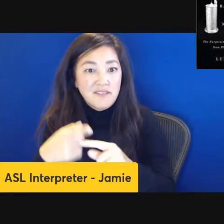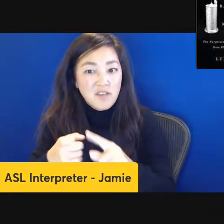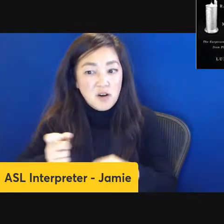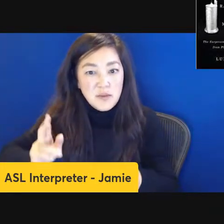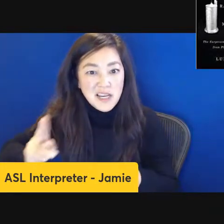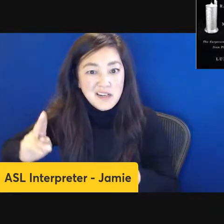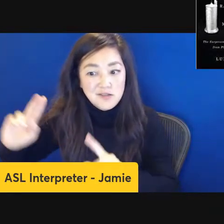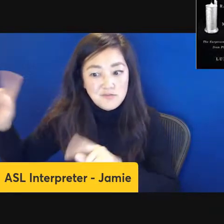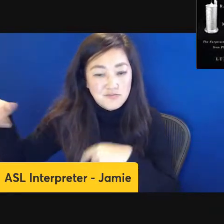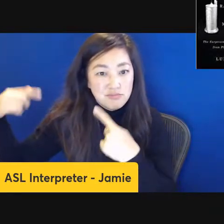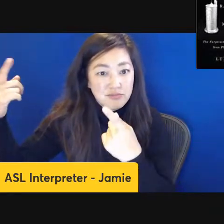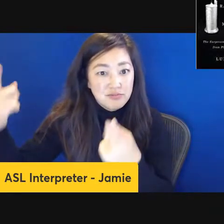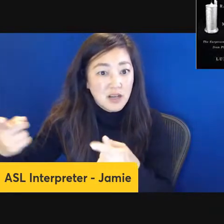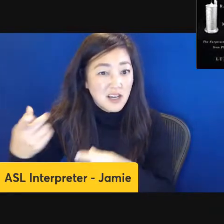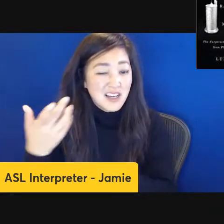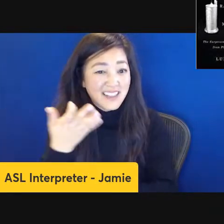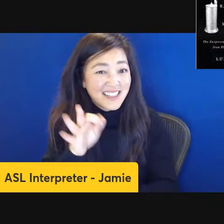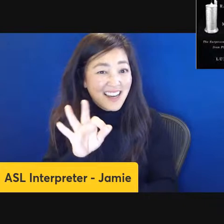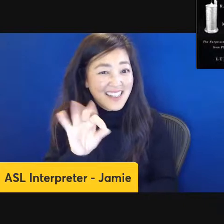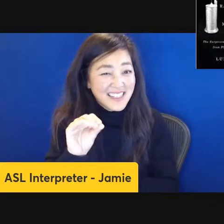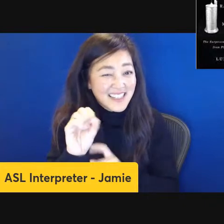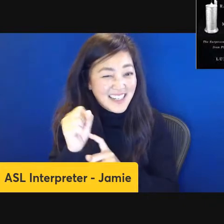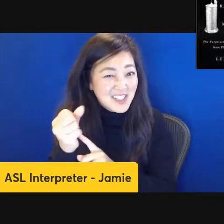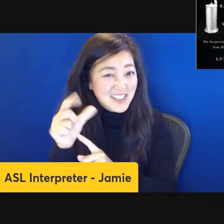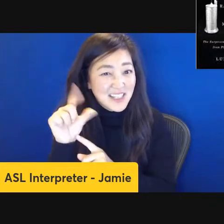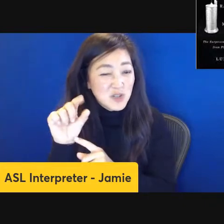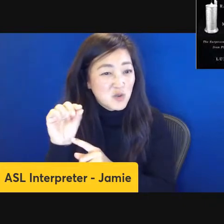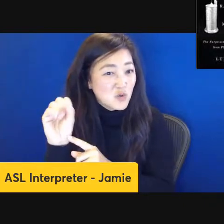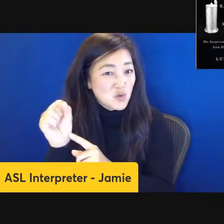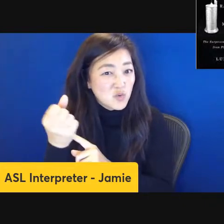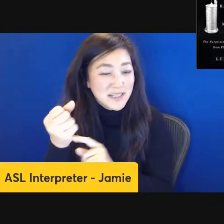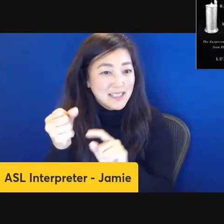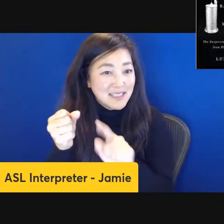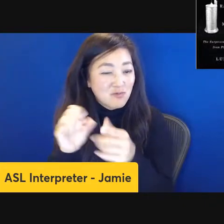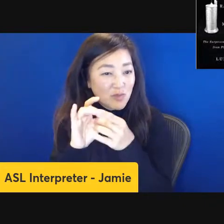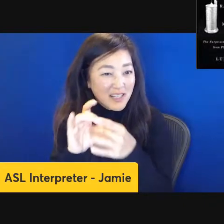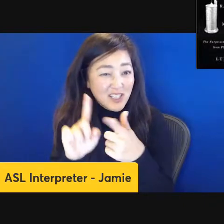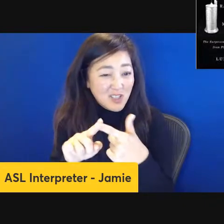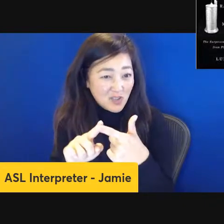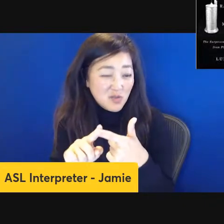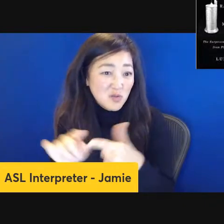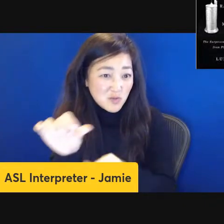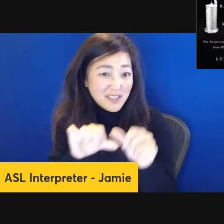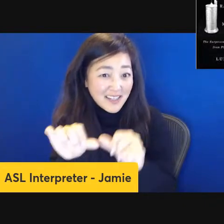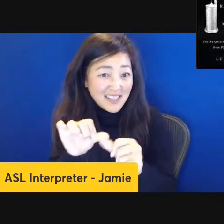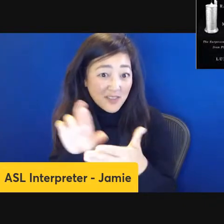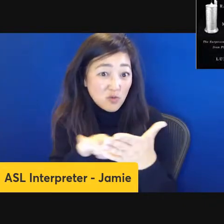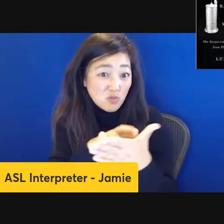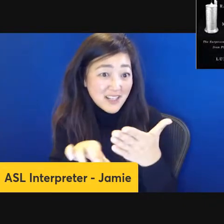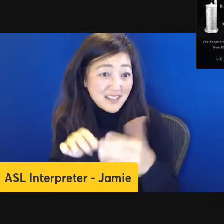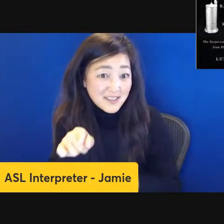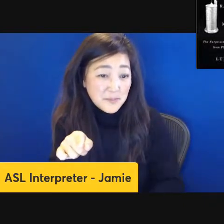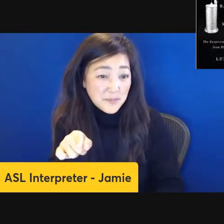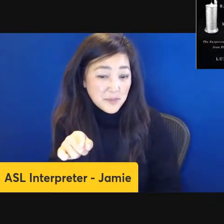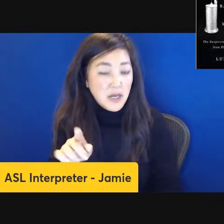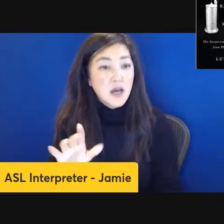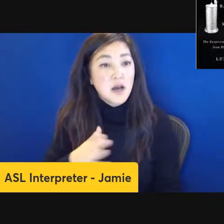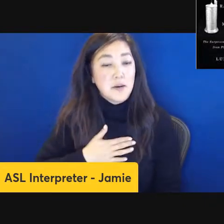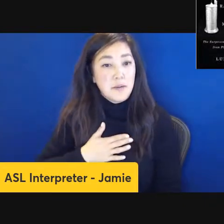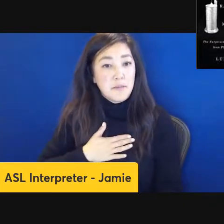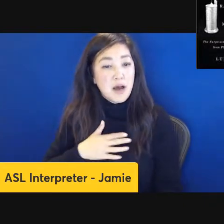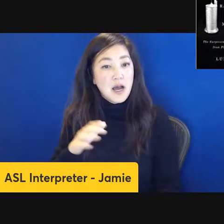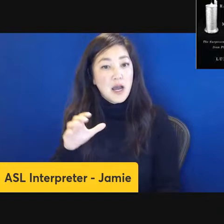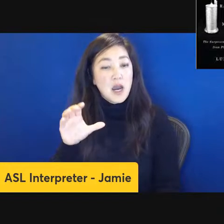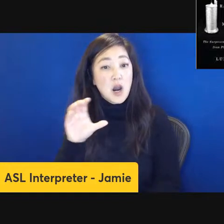late 19th and early 20th century scientific racism. My occupational health friend gave